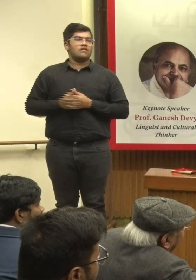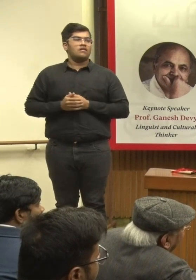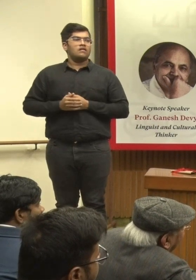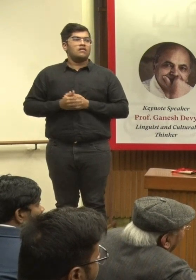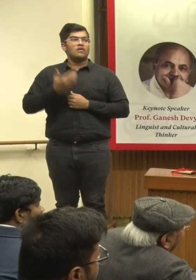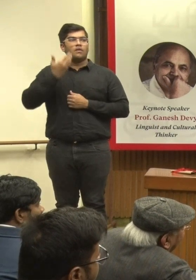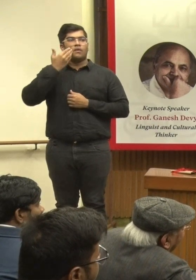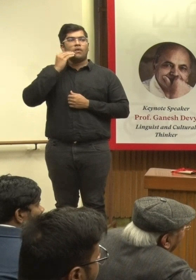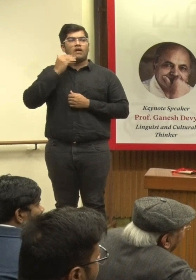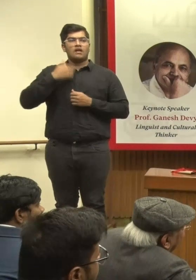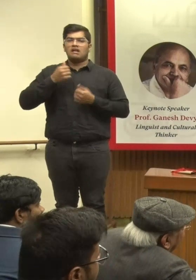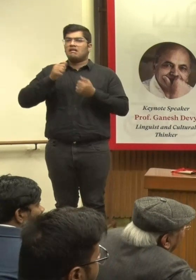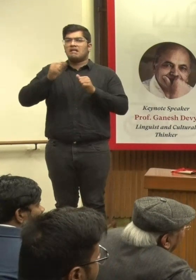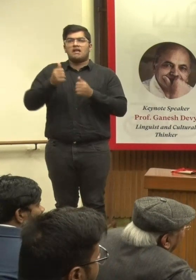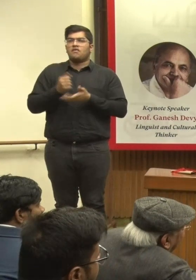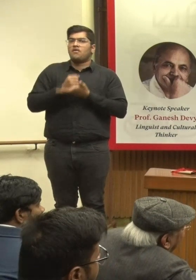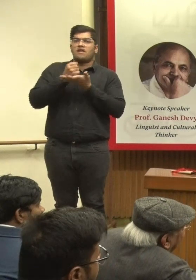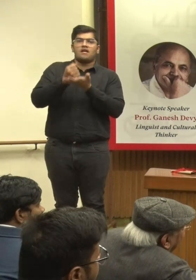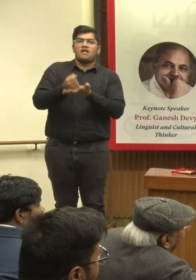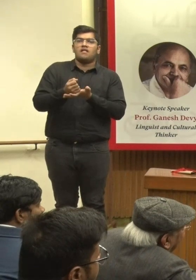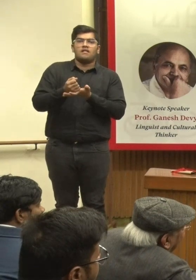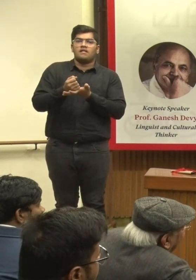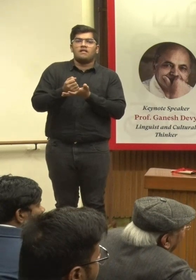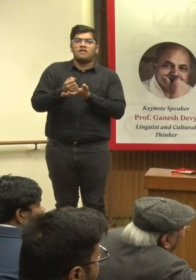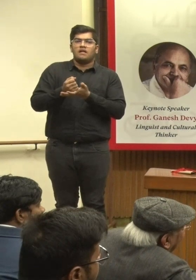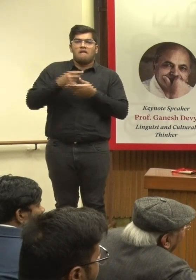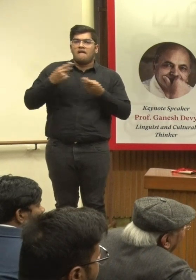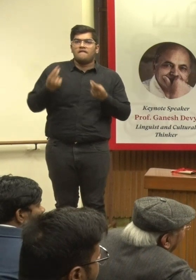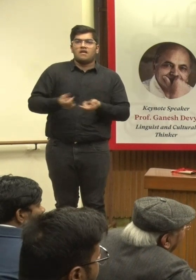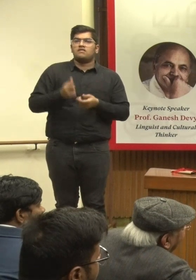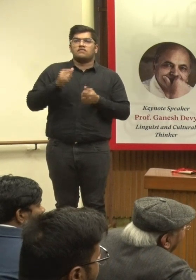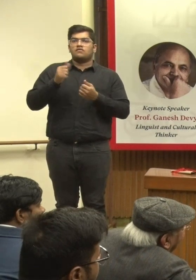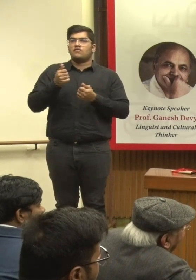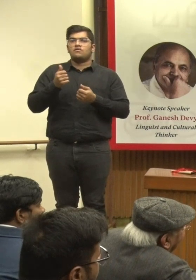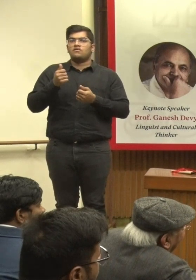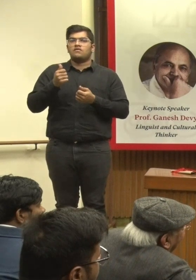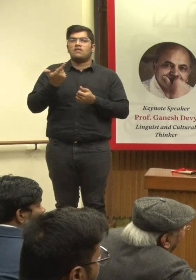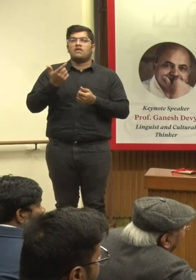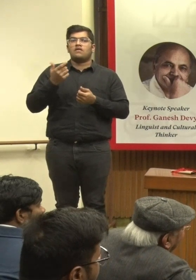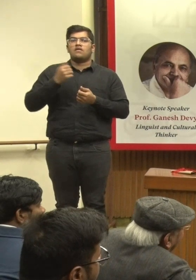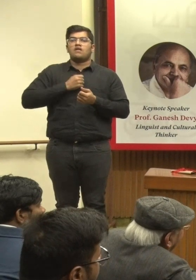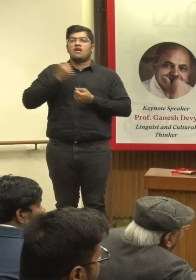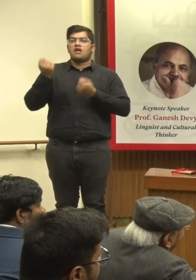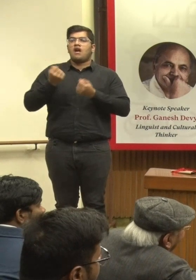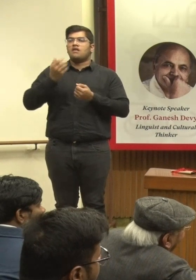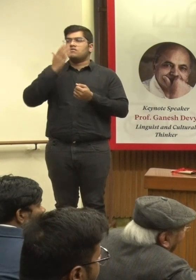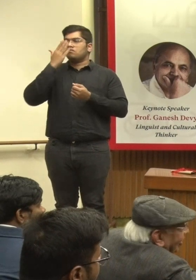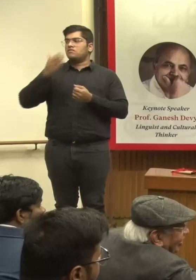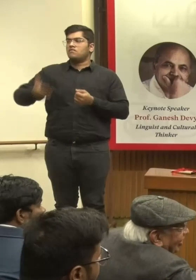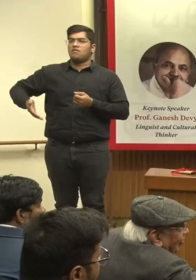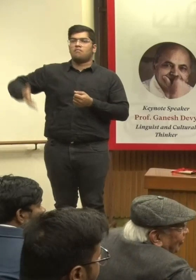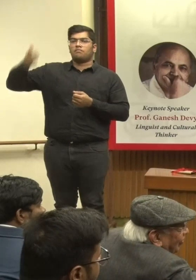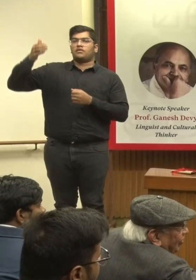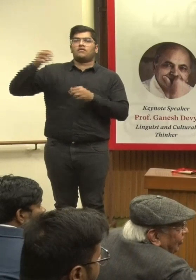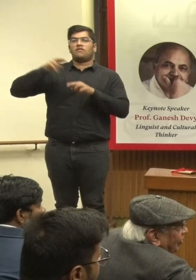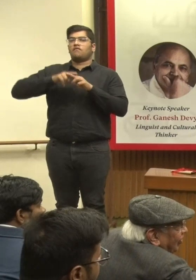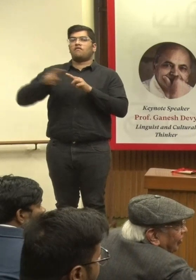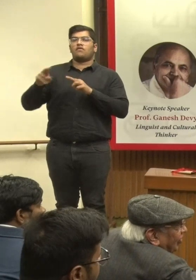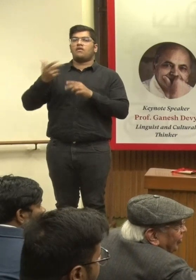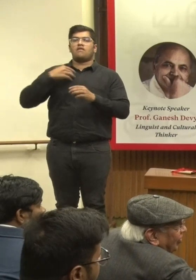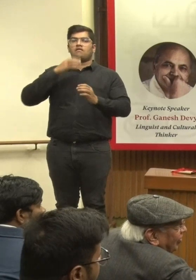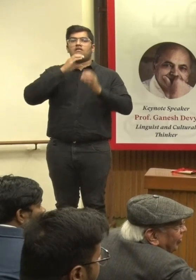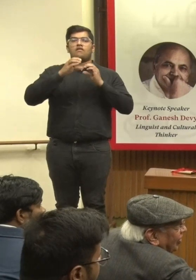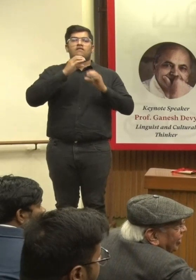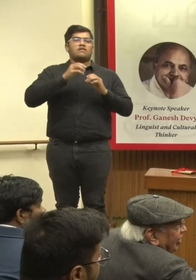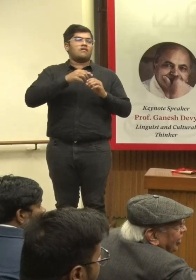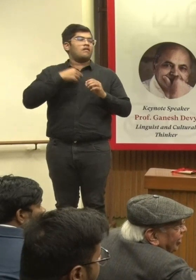when we absolutely cannot help, immediately pull up the glass of our cars and shut them off from our